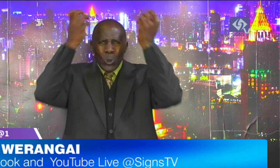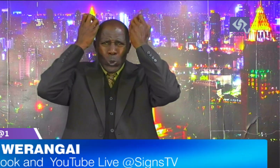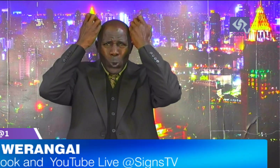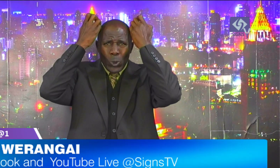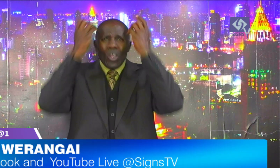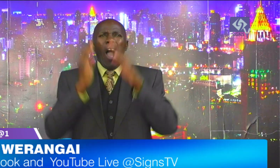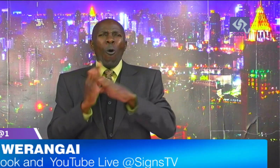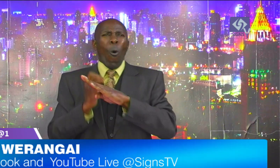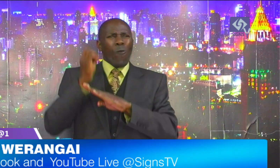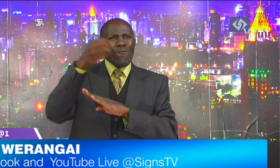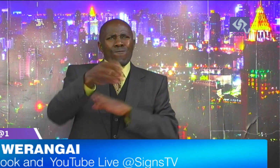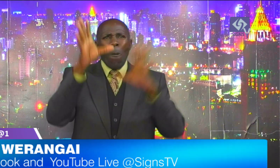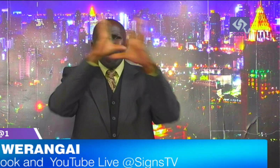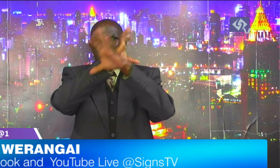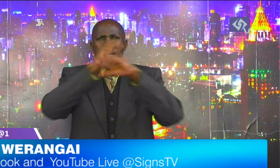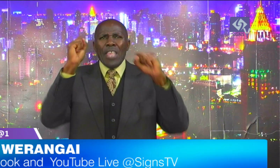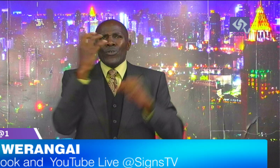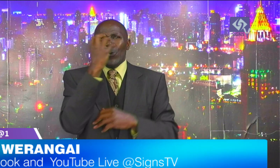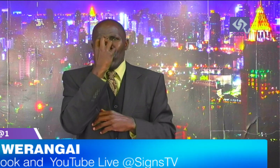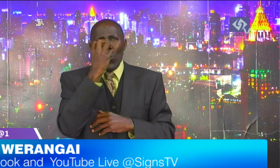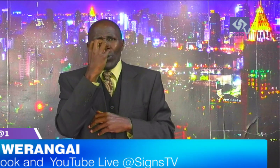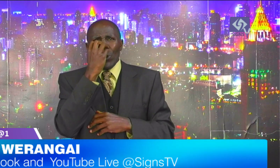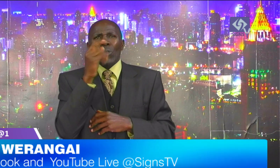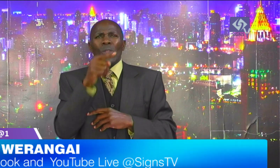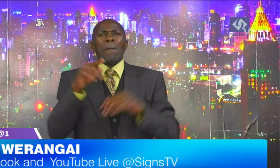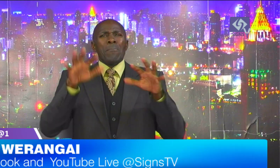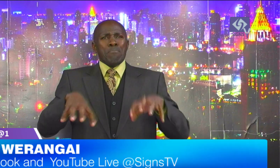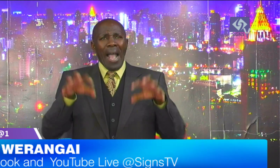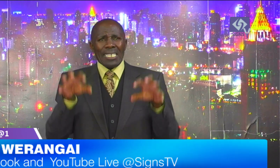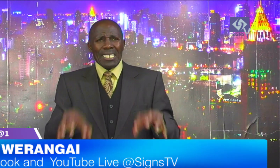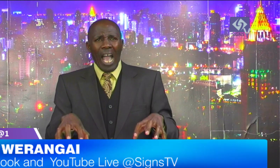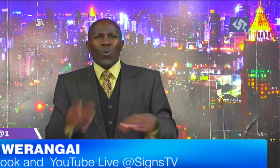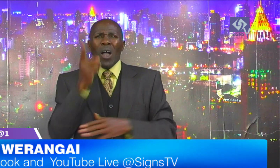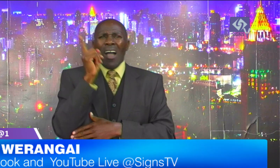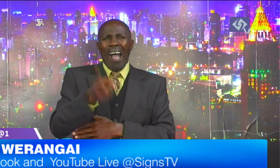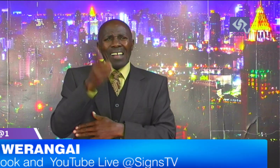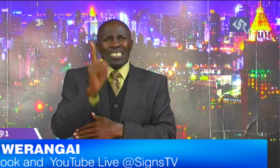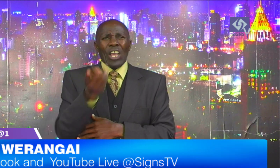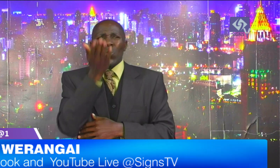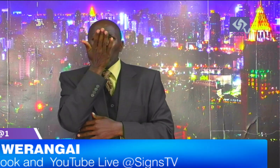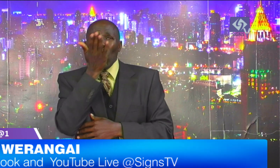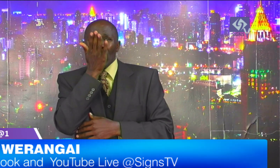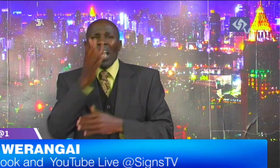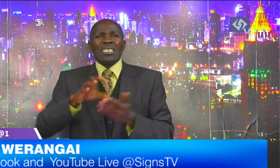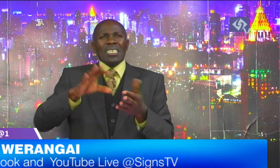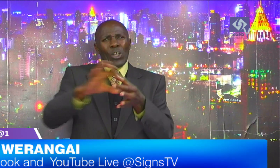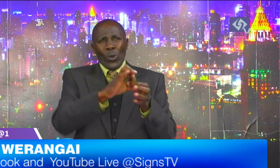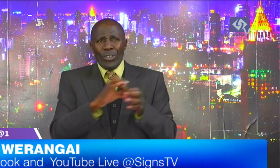Coalition have locked horns over President William Ruto Mambo